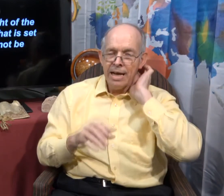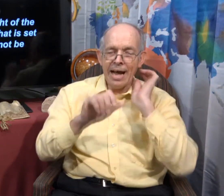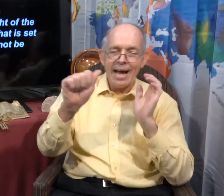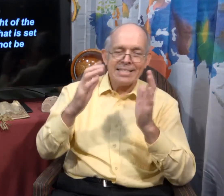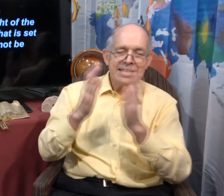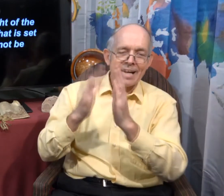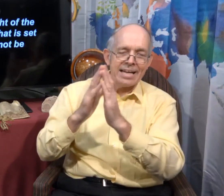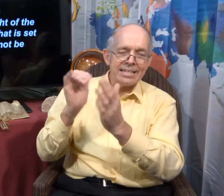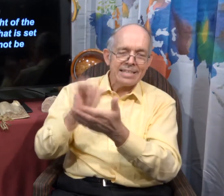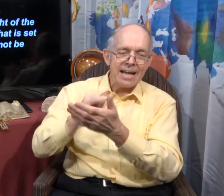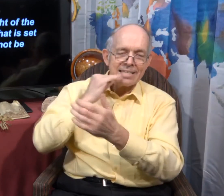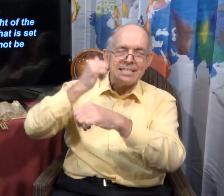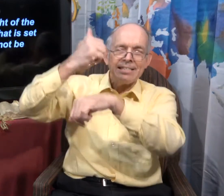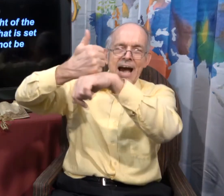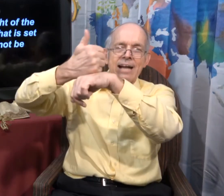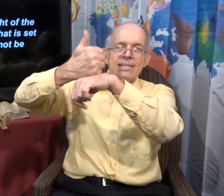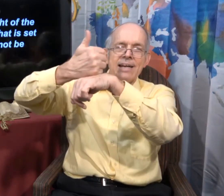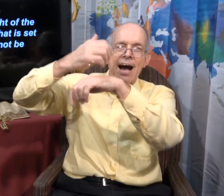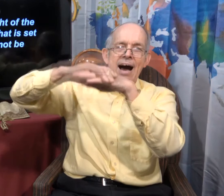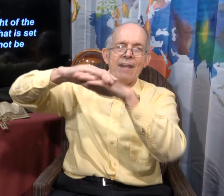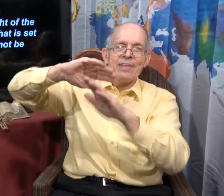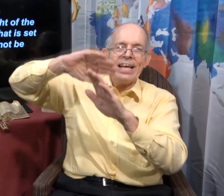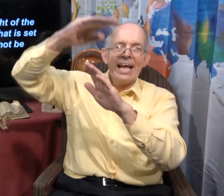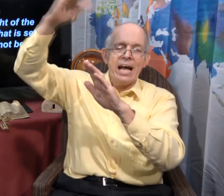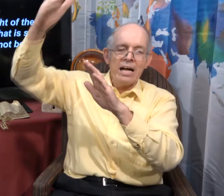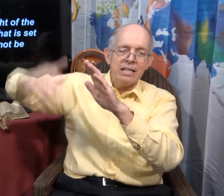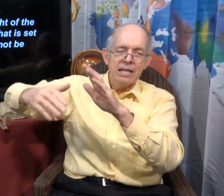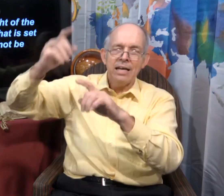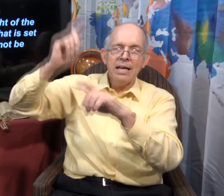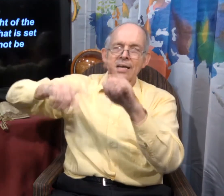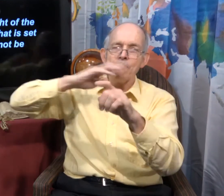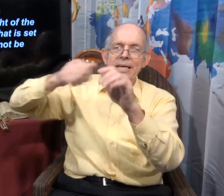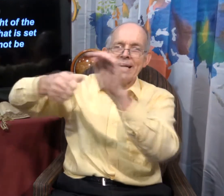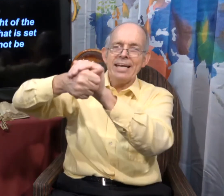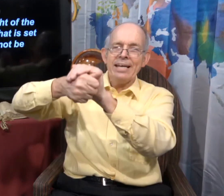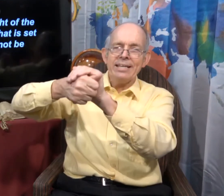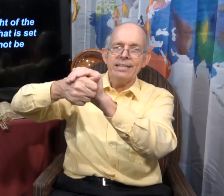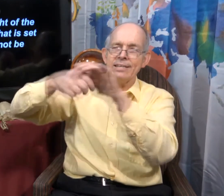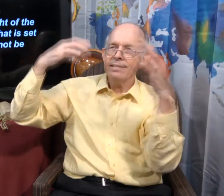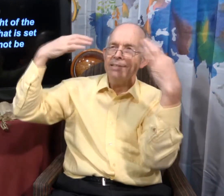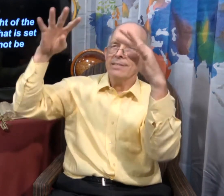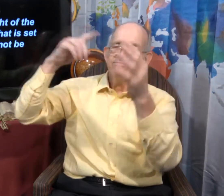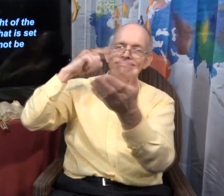A city that is set on the hill can be hid.